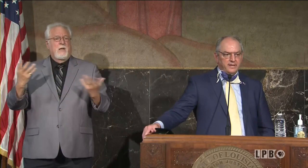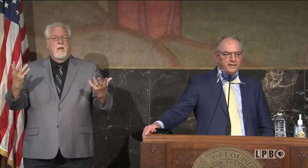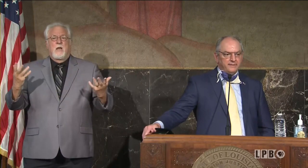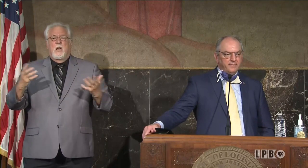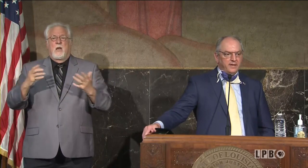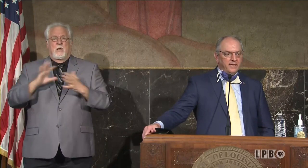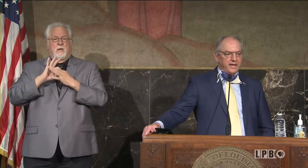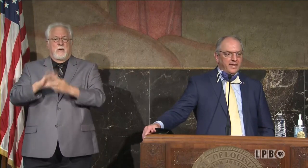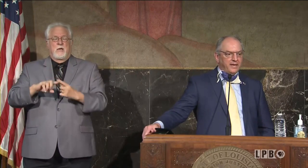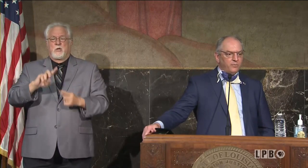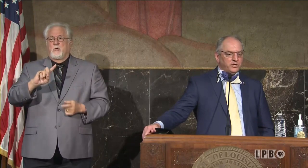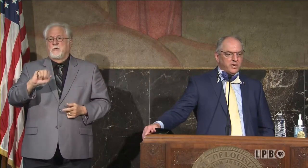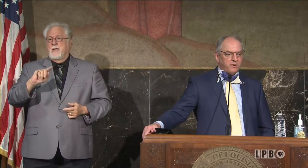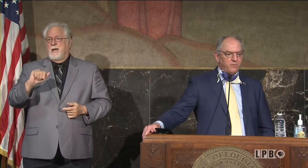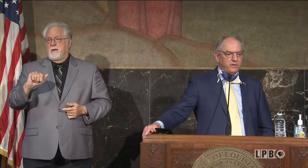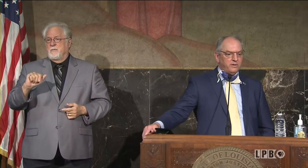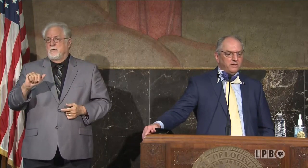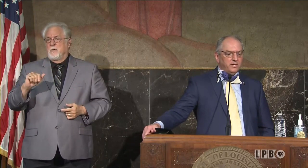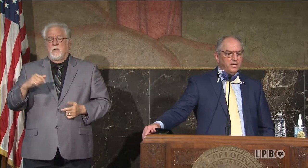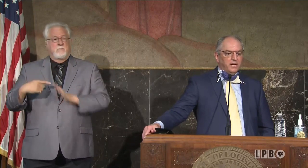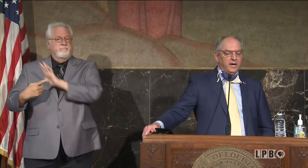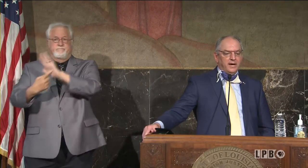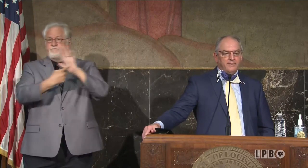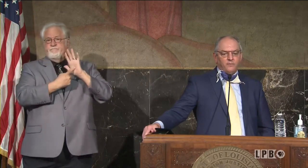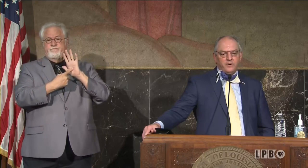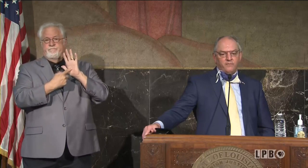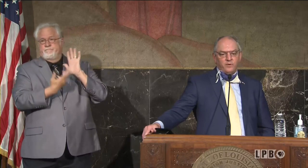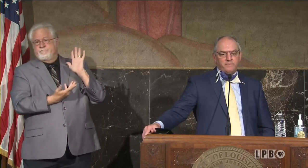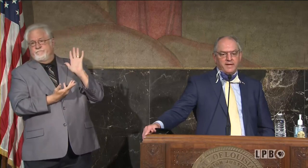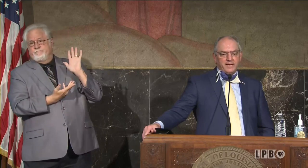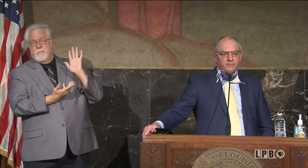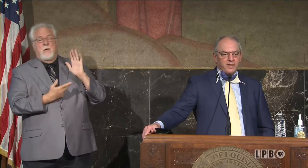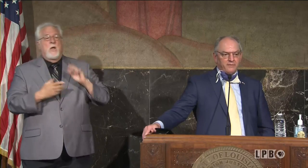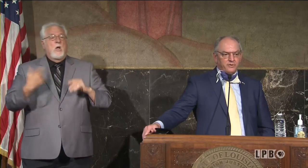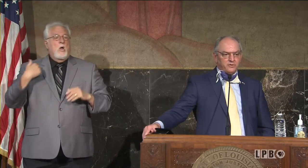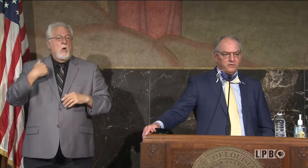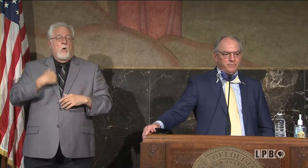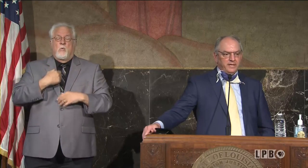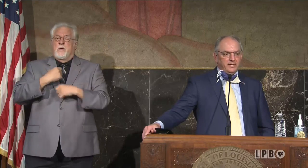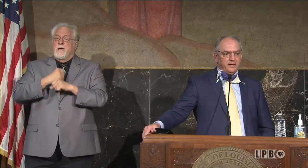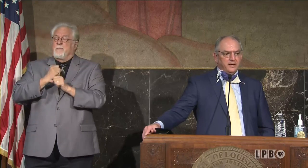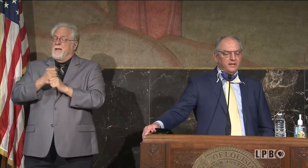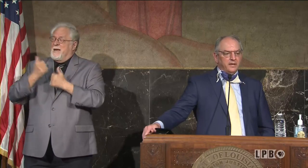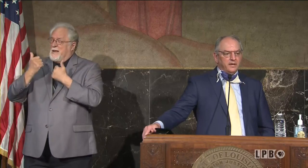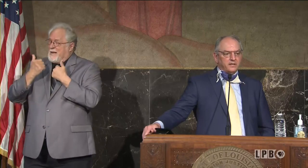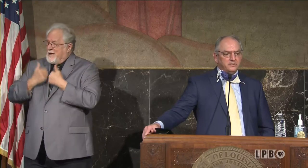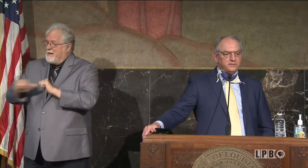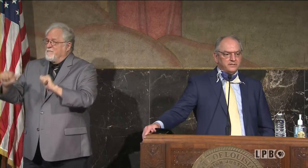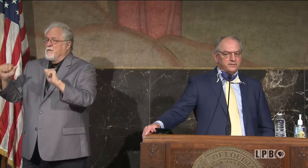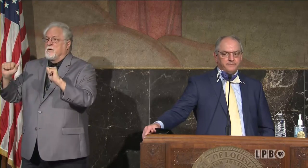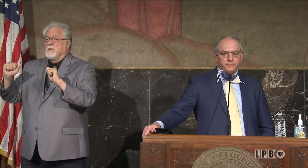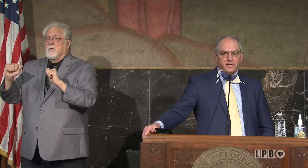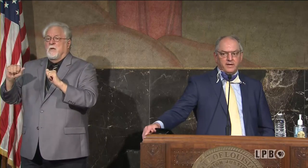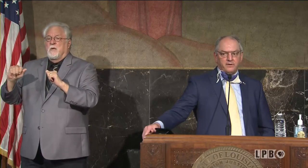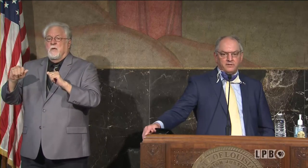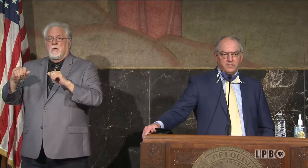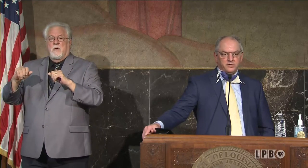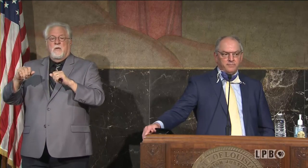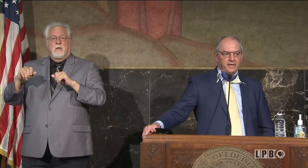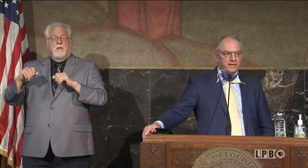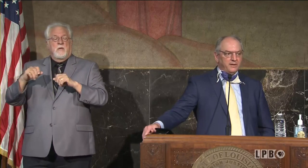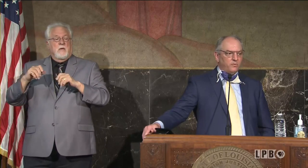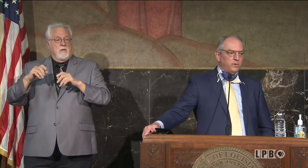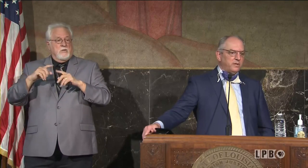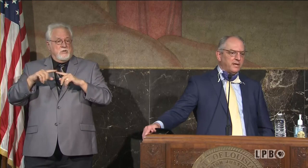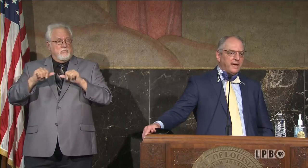respect to the data, and we share it with you. We've made every effort to be consistent in our